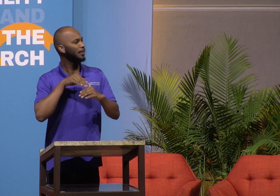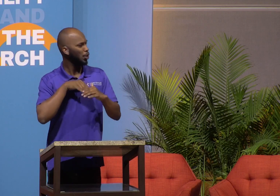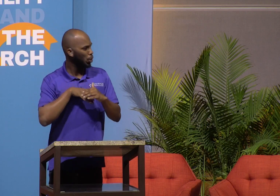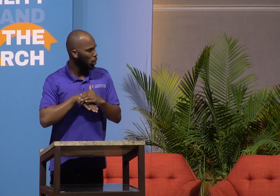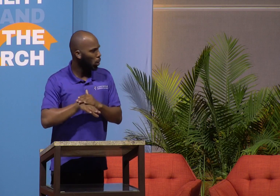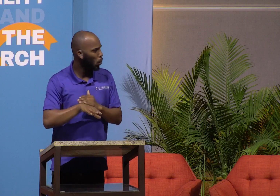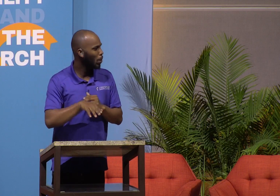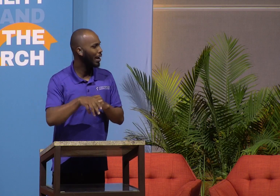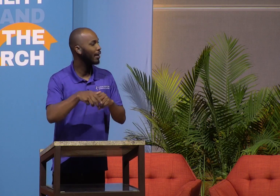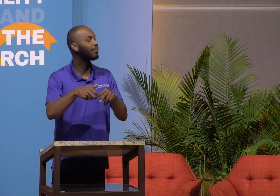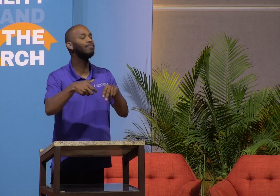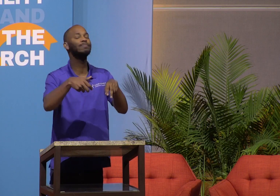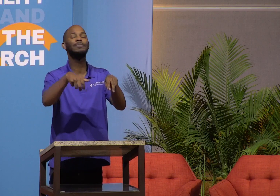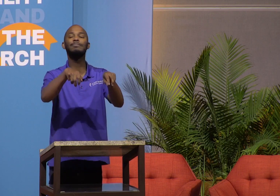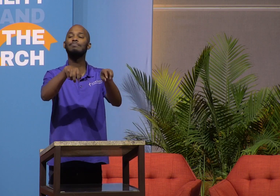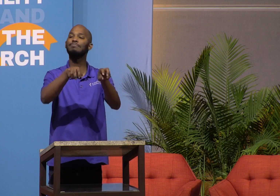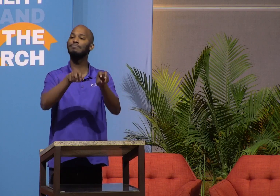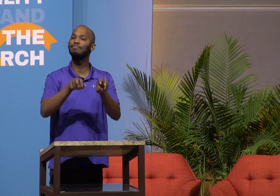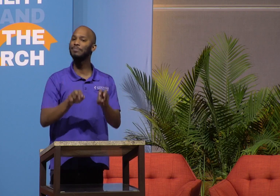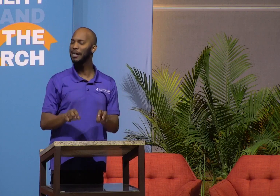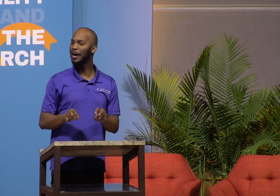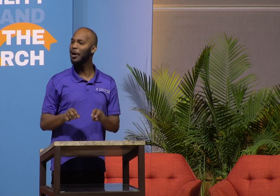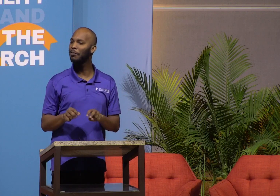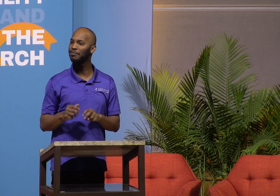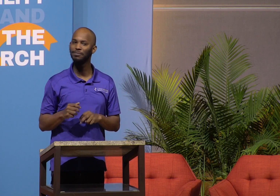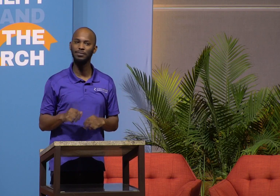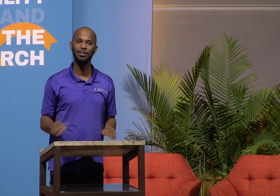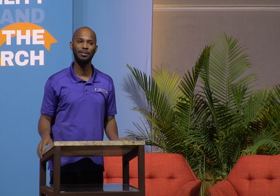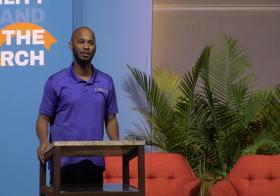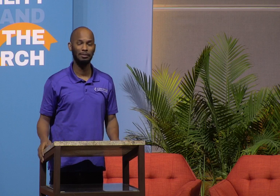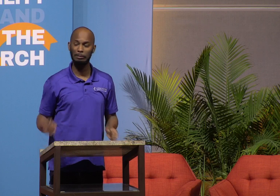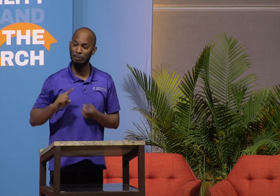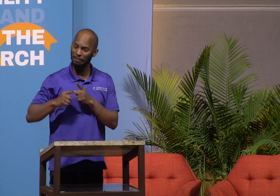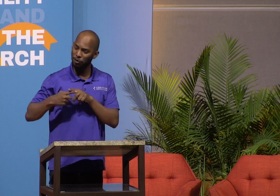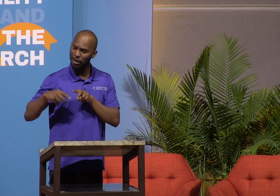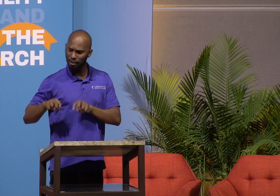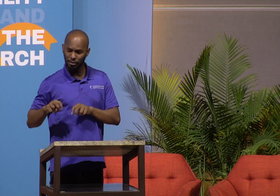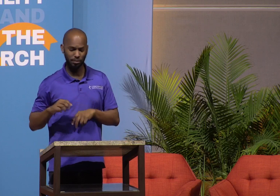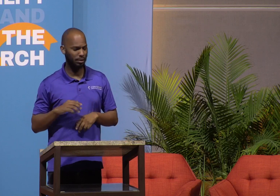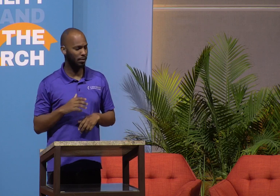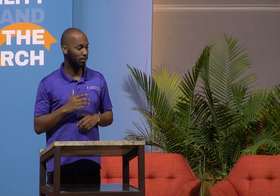me. So we got to church, and upon me sitting down with my friend